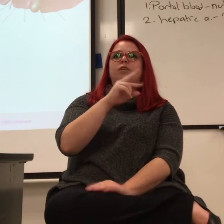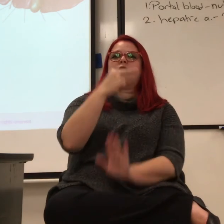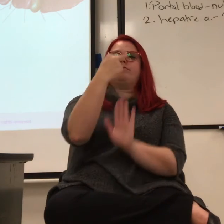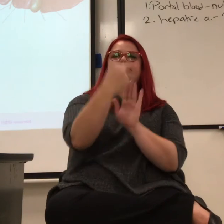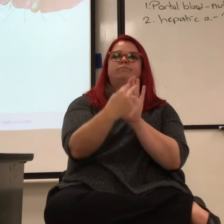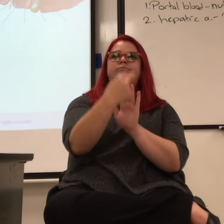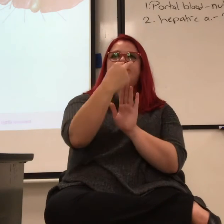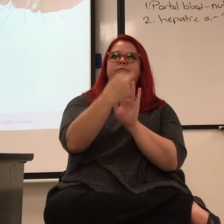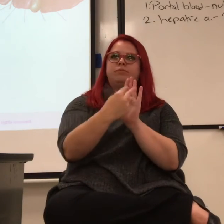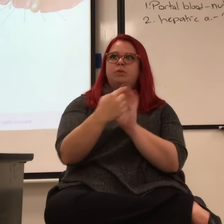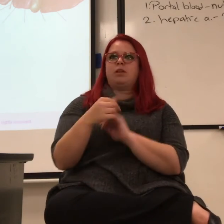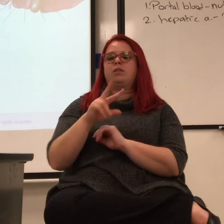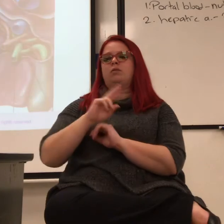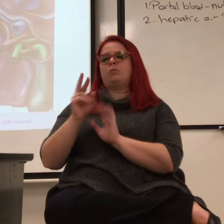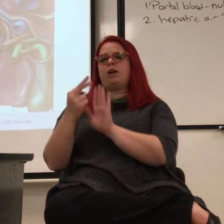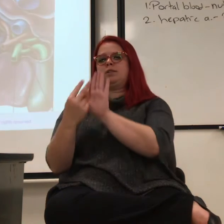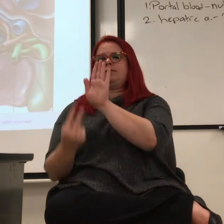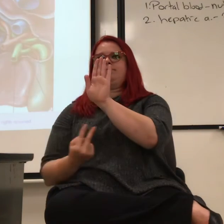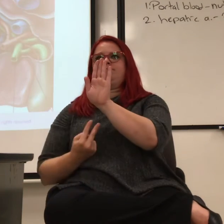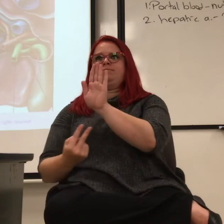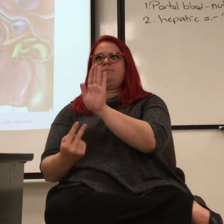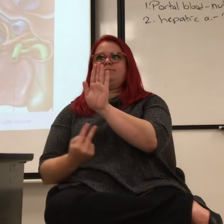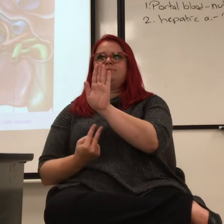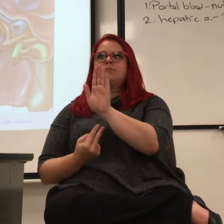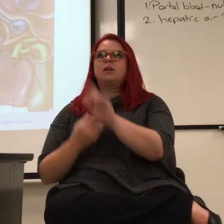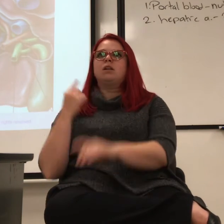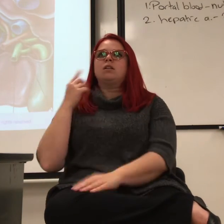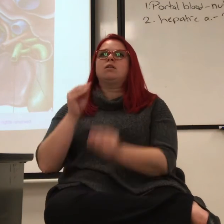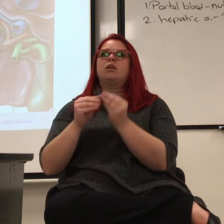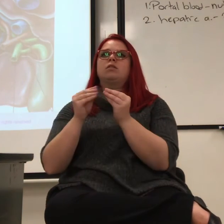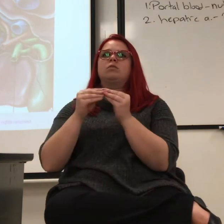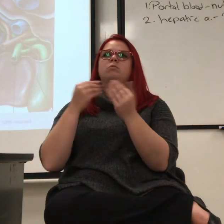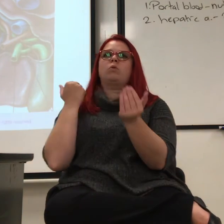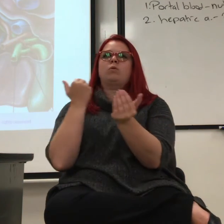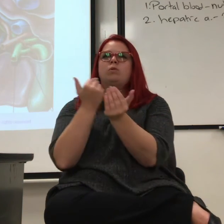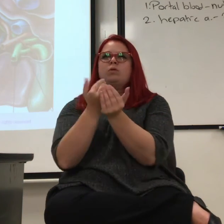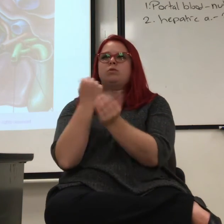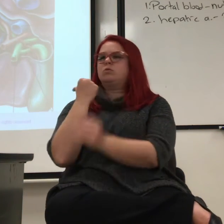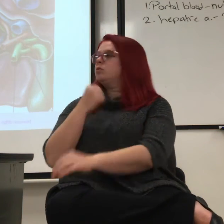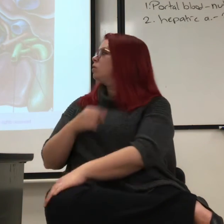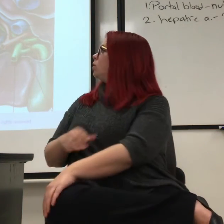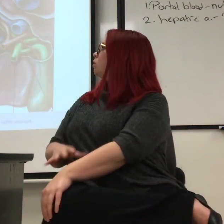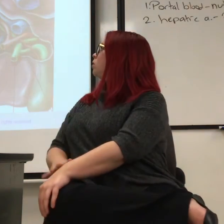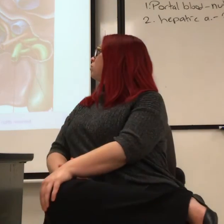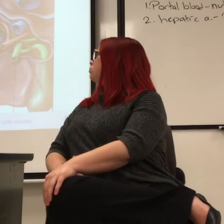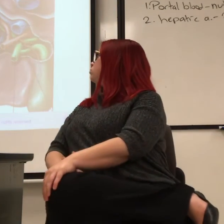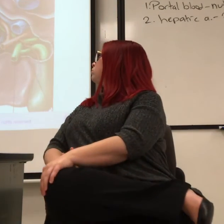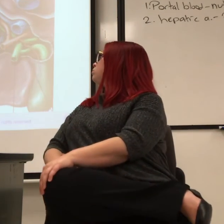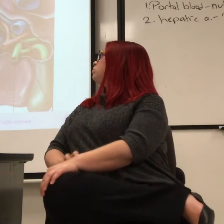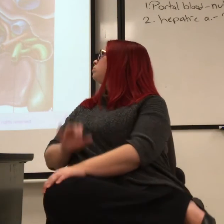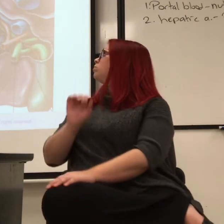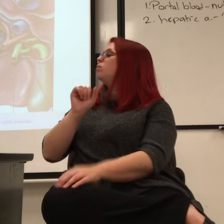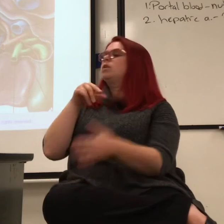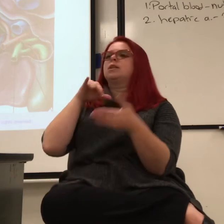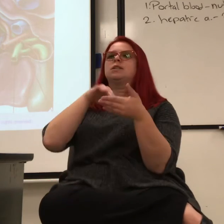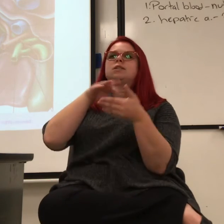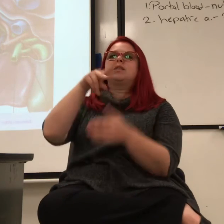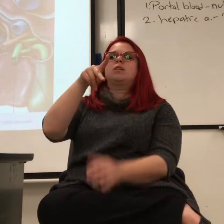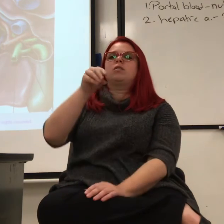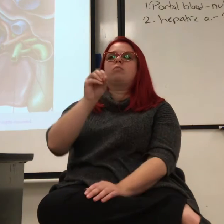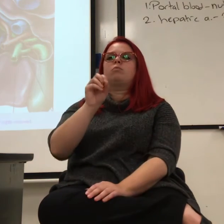an inferior view. Here's a closer up, so you can study the porta hepatis.